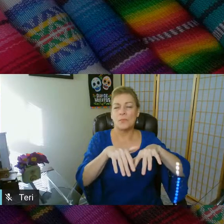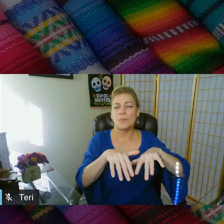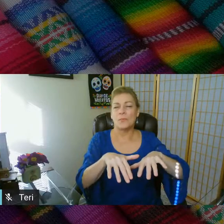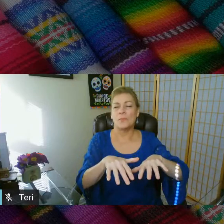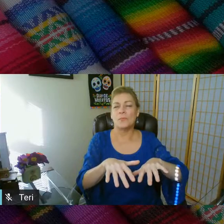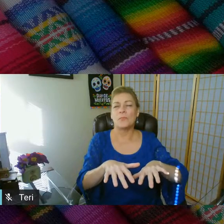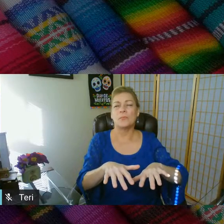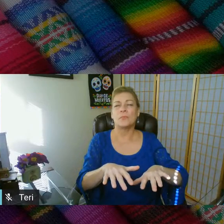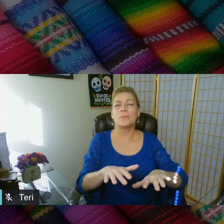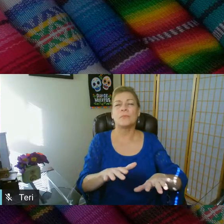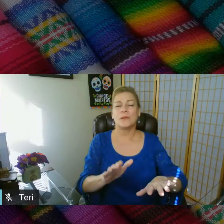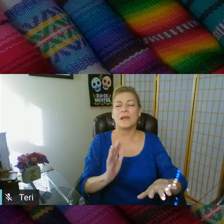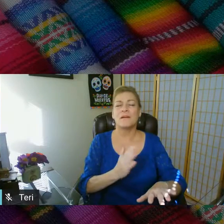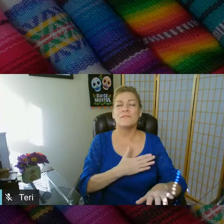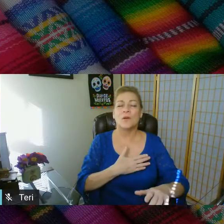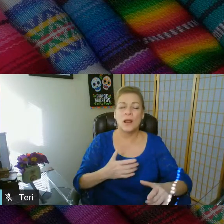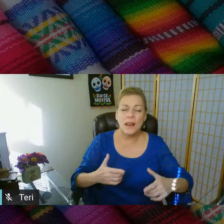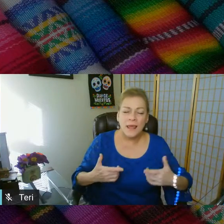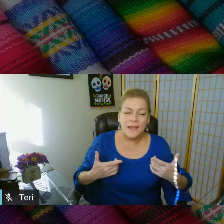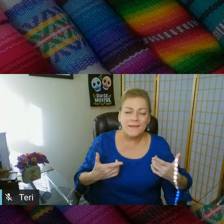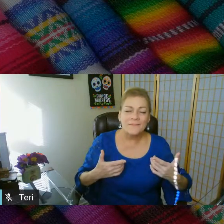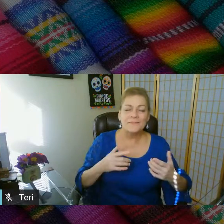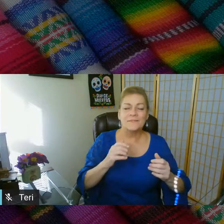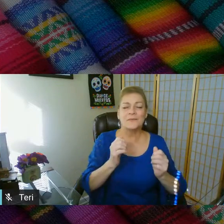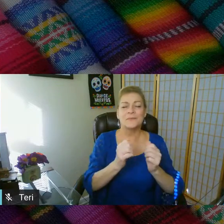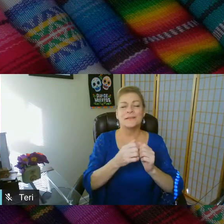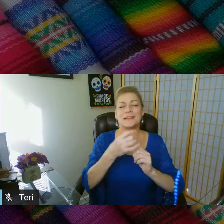of life and light,